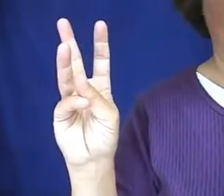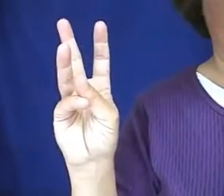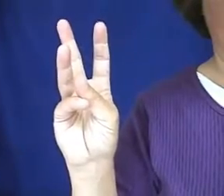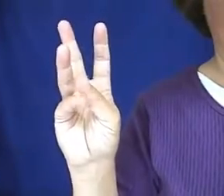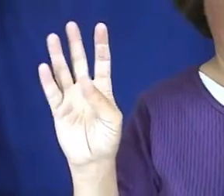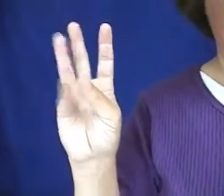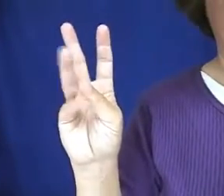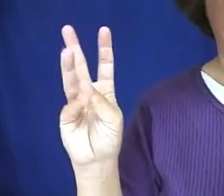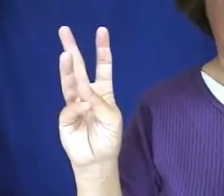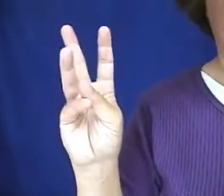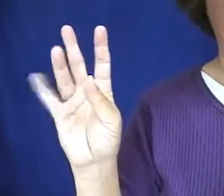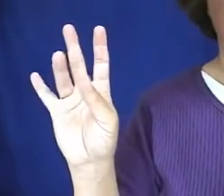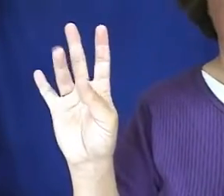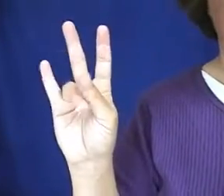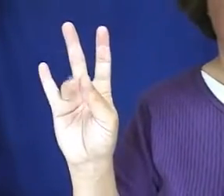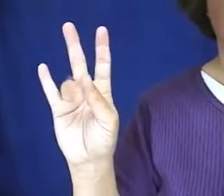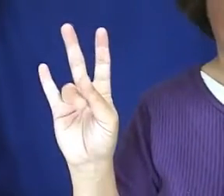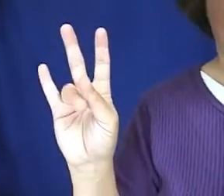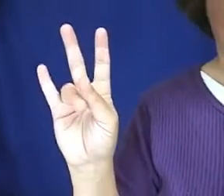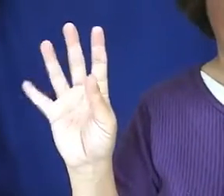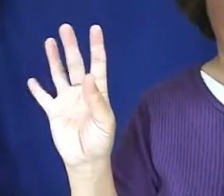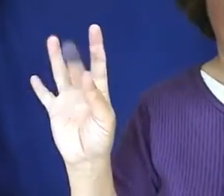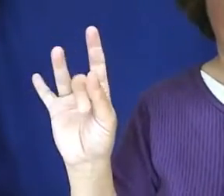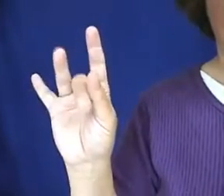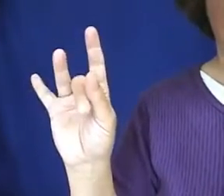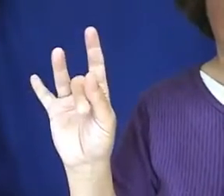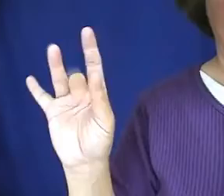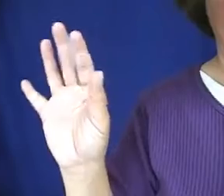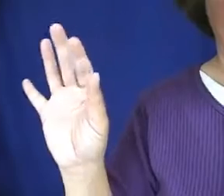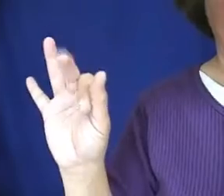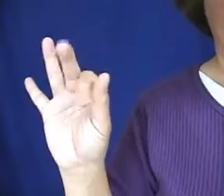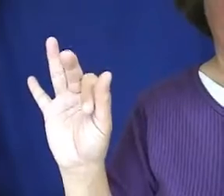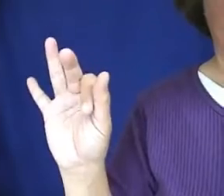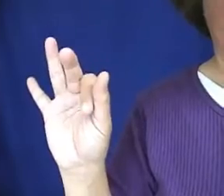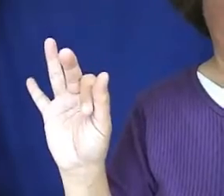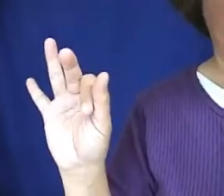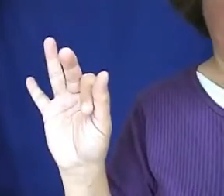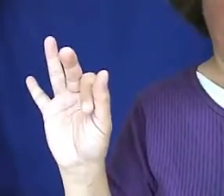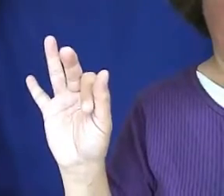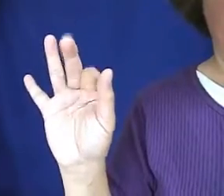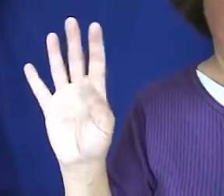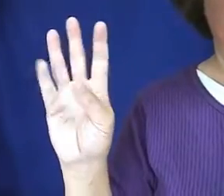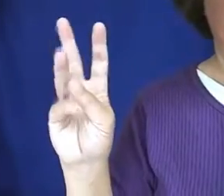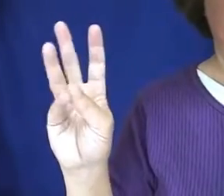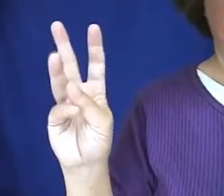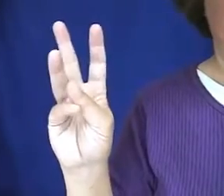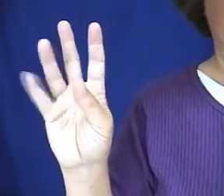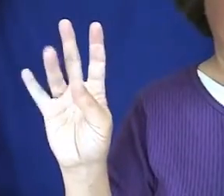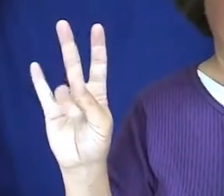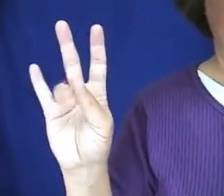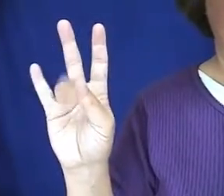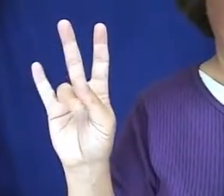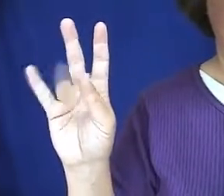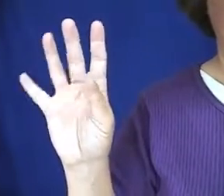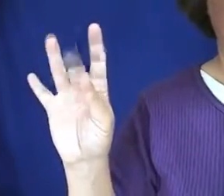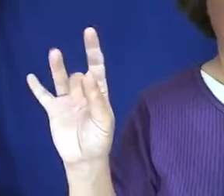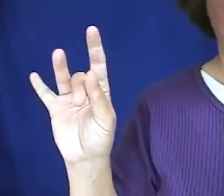rubbing on thumb, 16, 17, 18, 19. 16, 17,